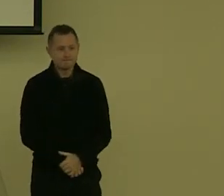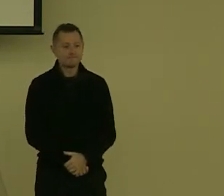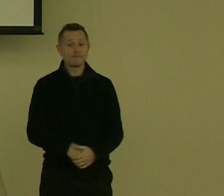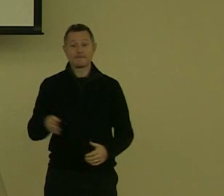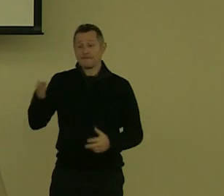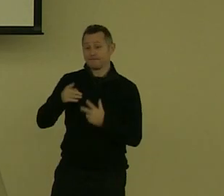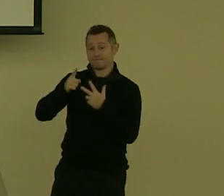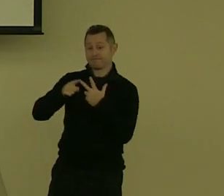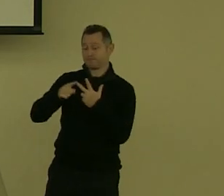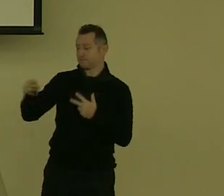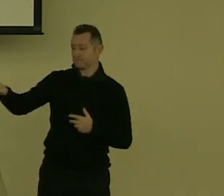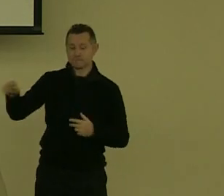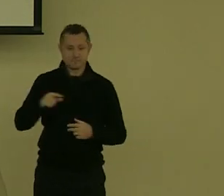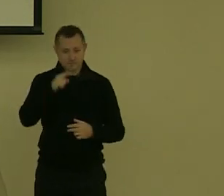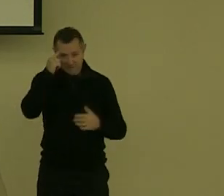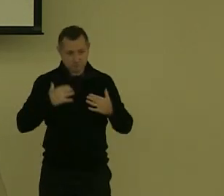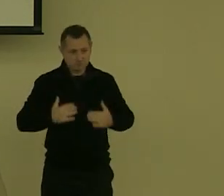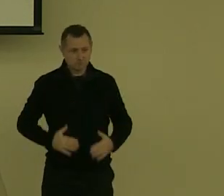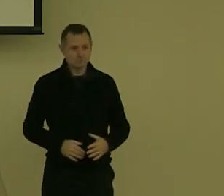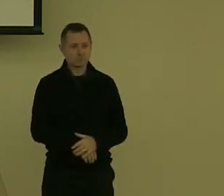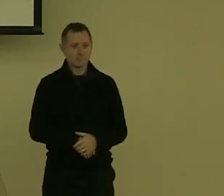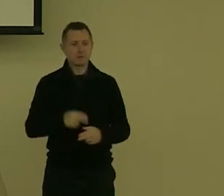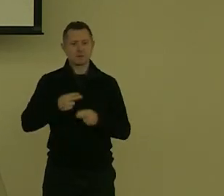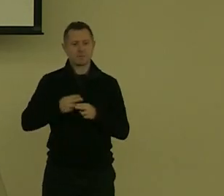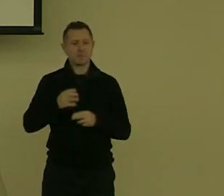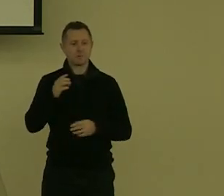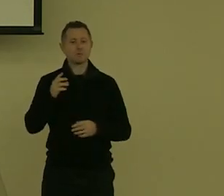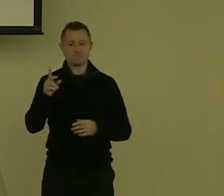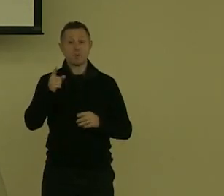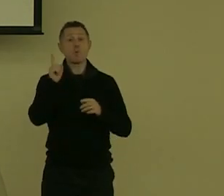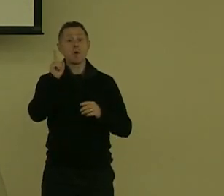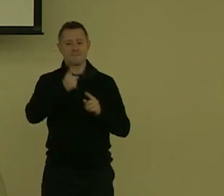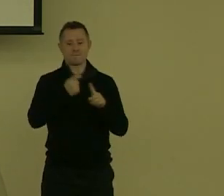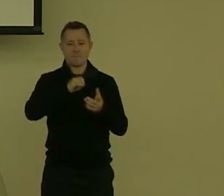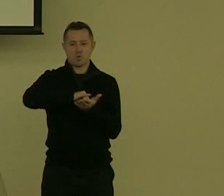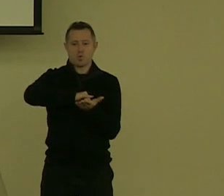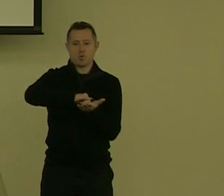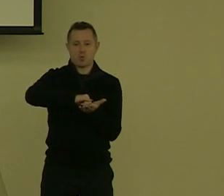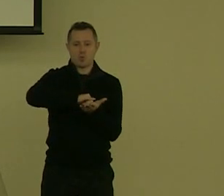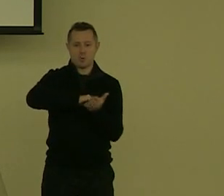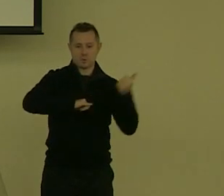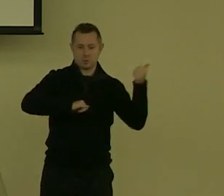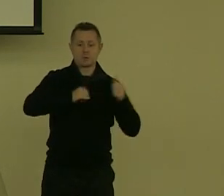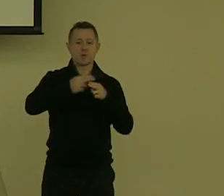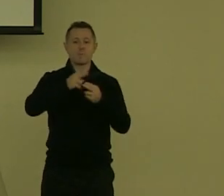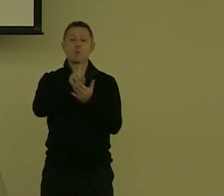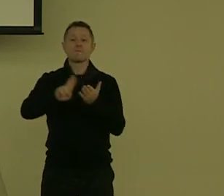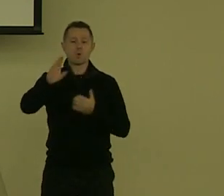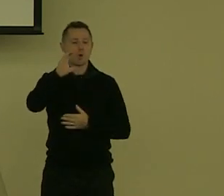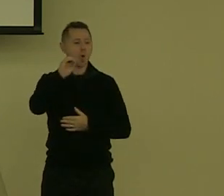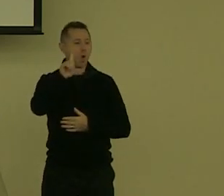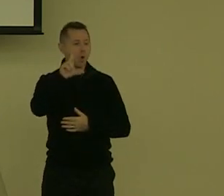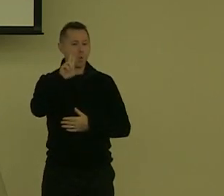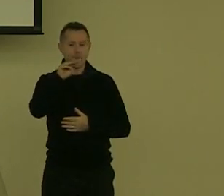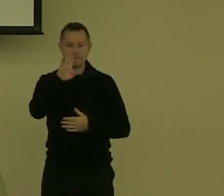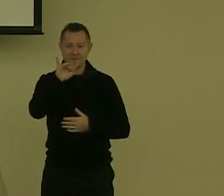University. I was hired as a librarian for Ancient and Medieval History, which is a job I still actually hold, although fewer and fewer